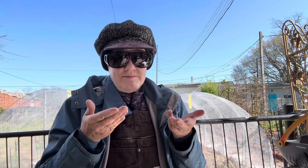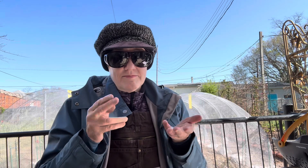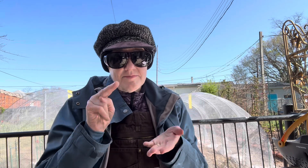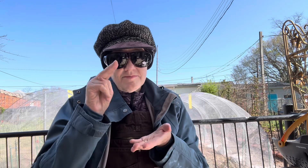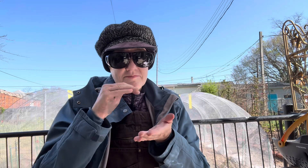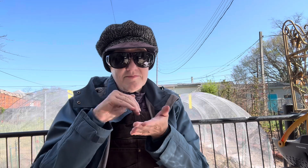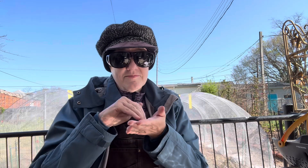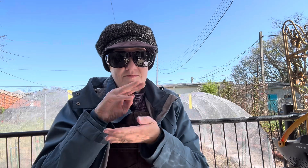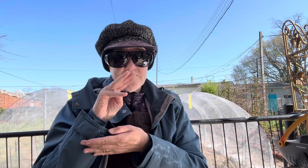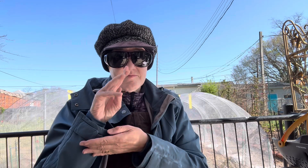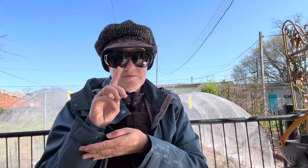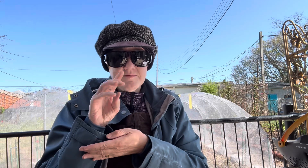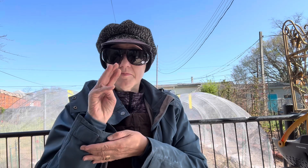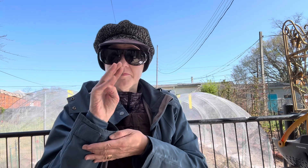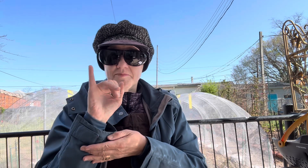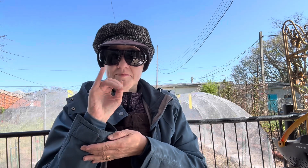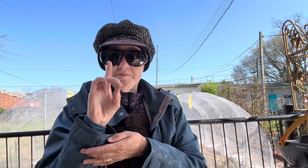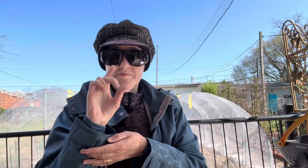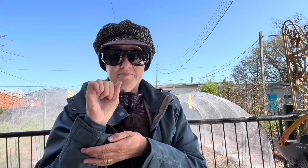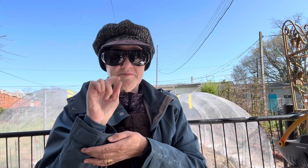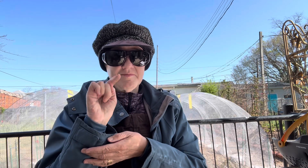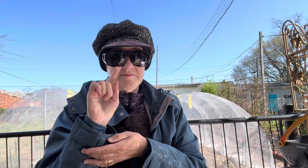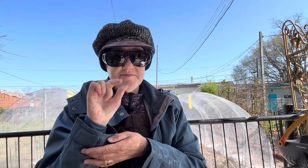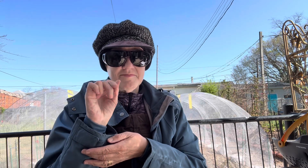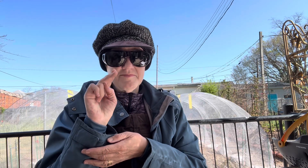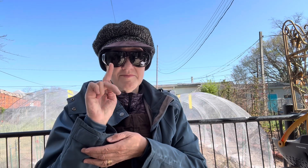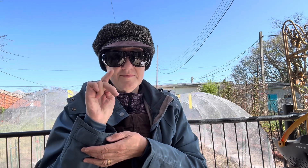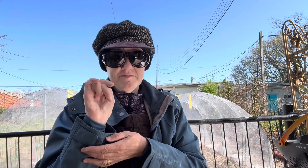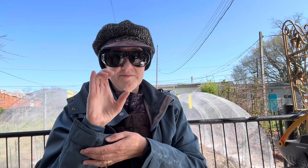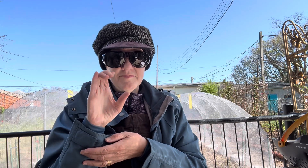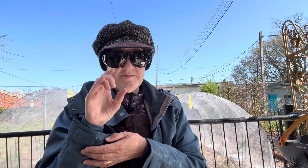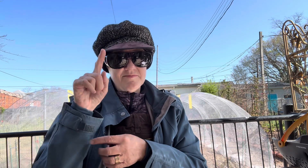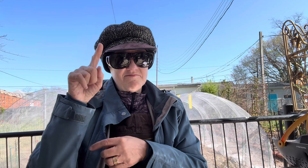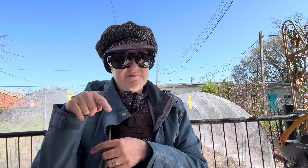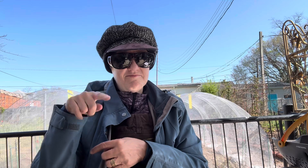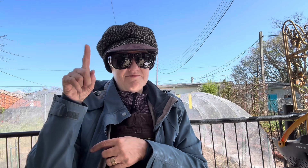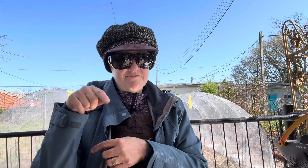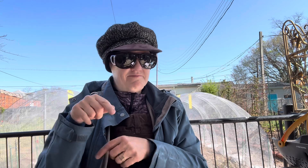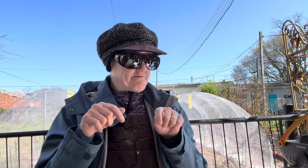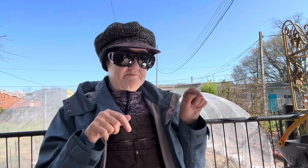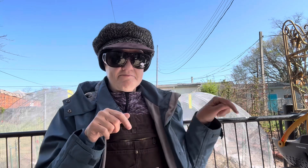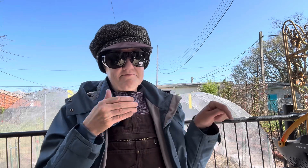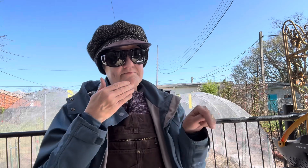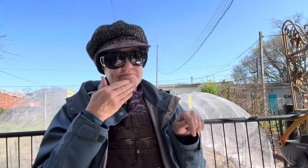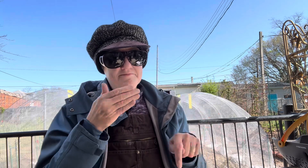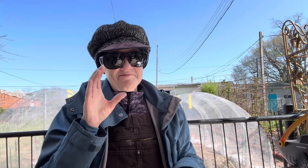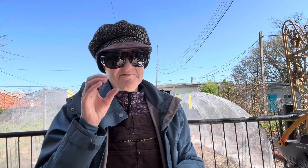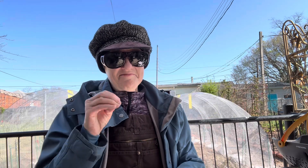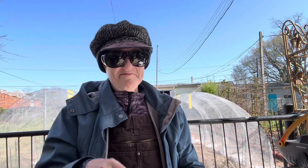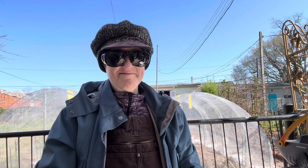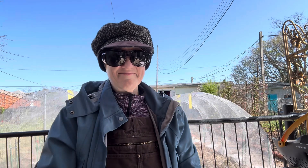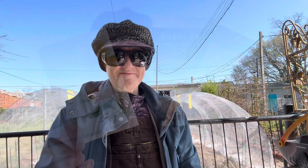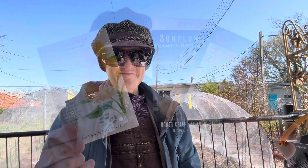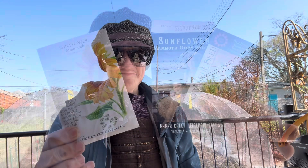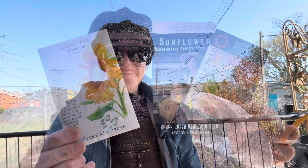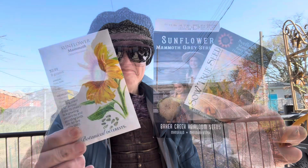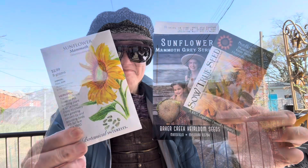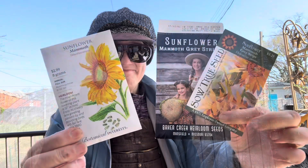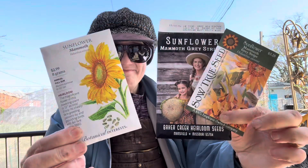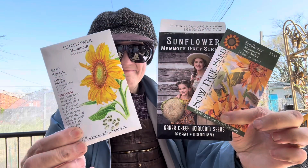It's always beneficial to buy seeds that are grown in your region. They're more adapted to your weather. This is a good seed